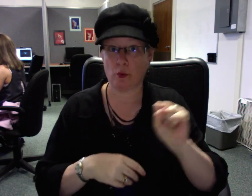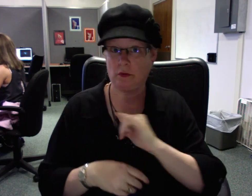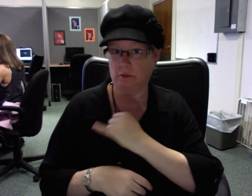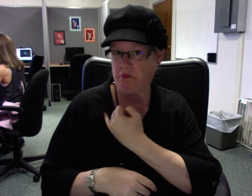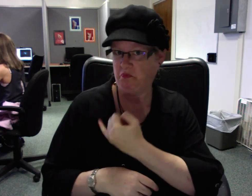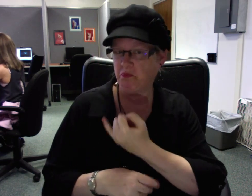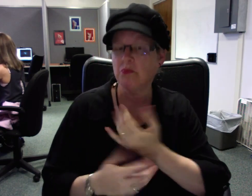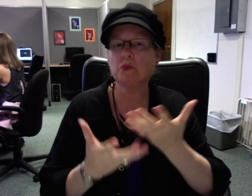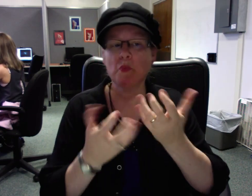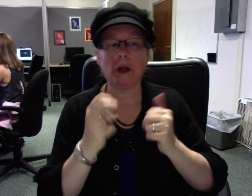plywood,